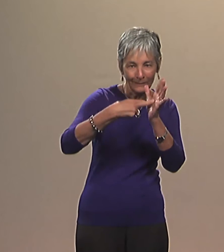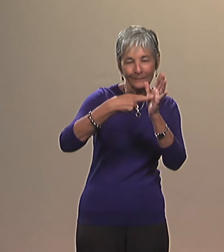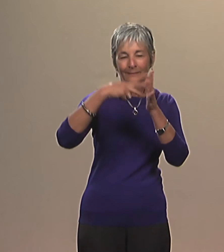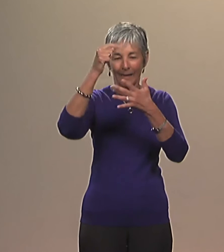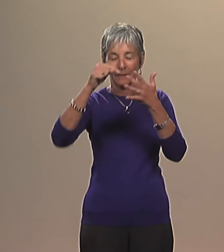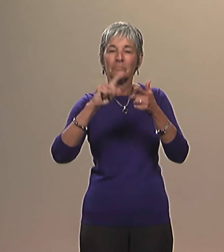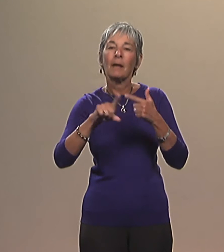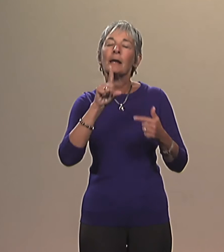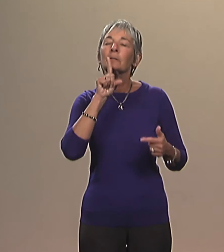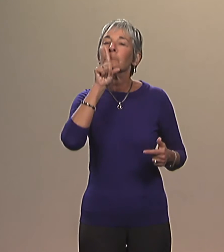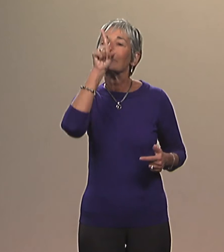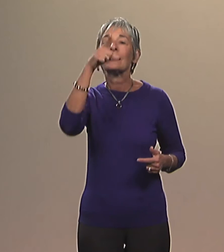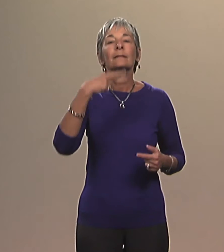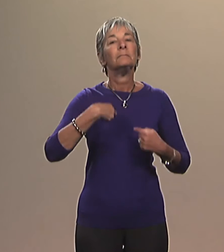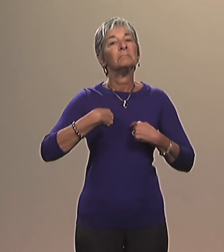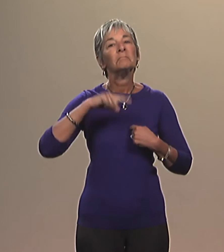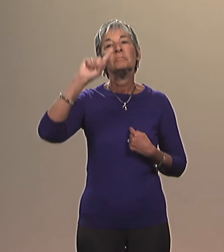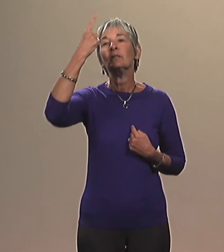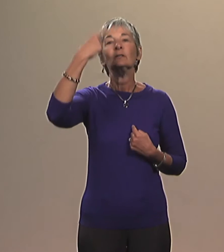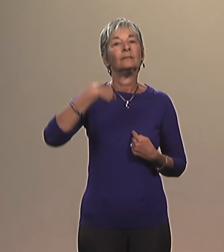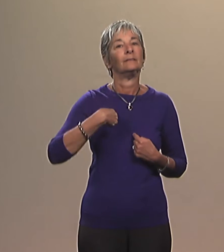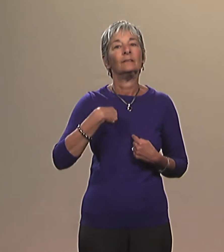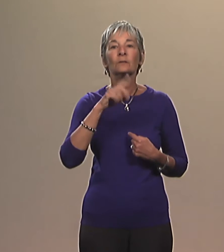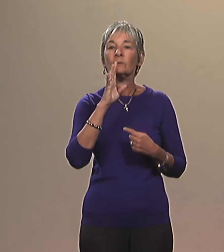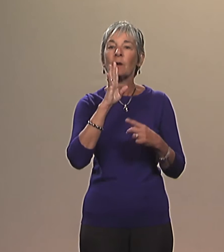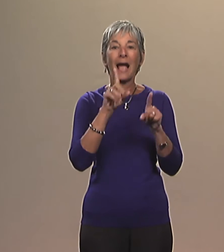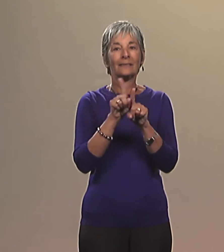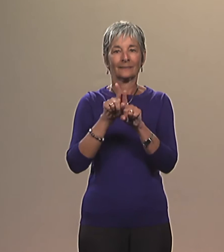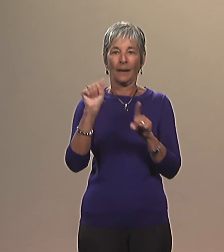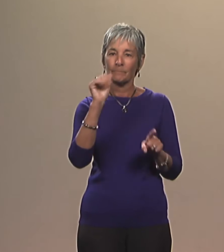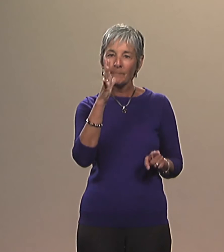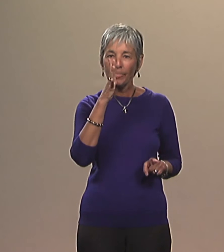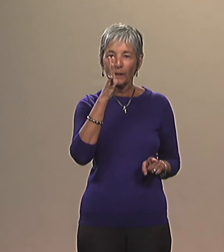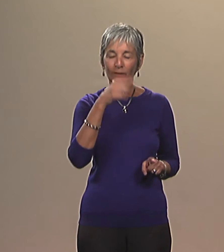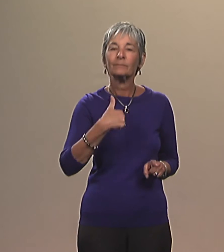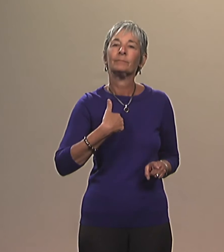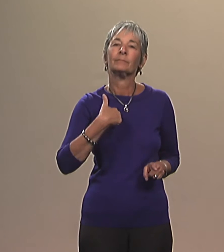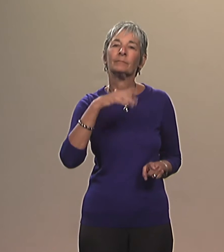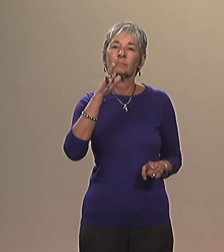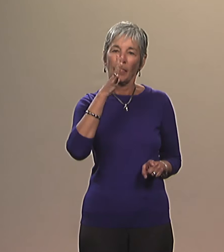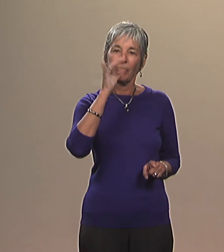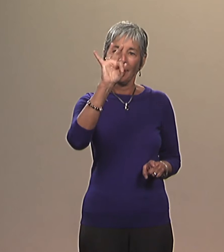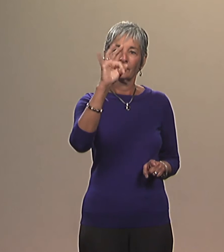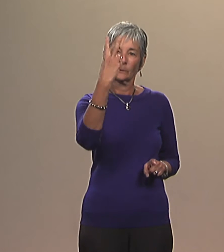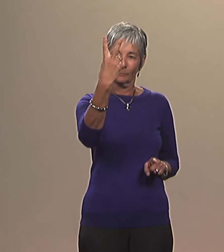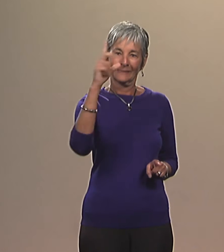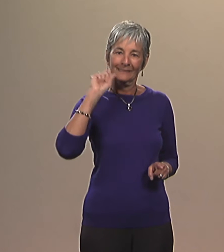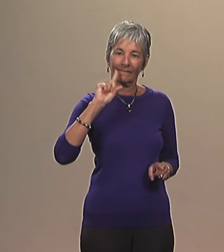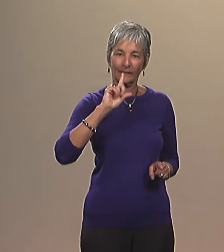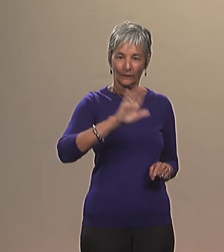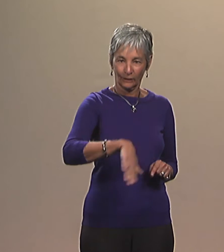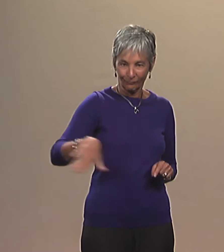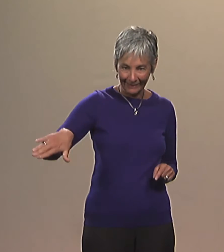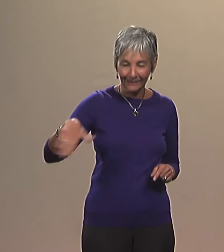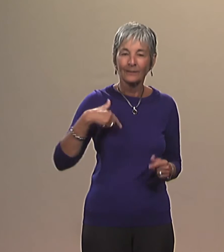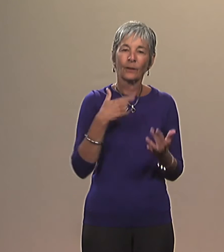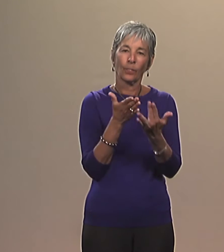roles. But first and foremost, I will be speaking as a mother. I am the mother of 2 deaf children,